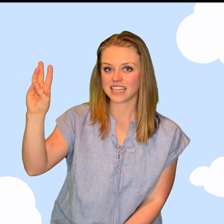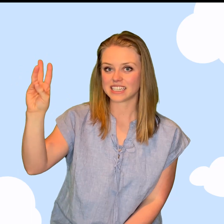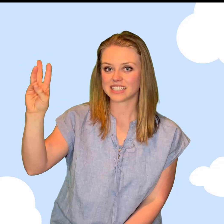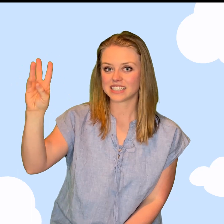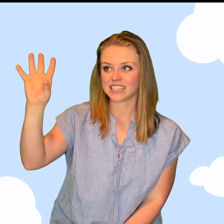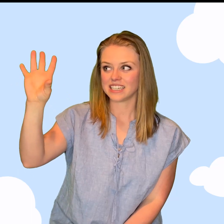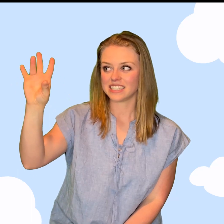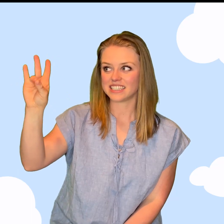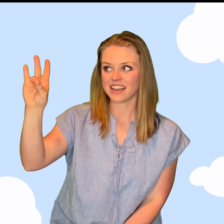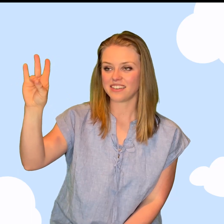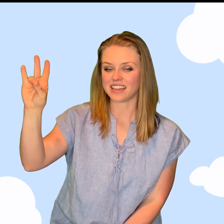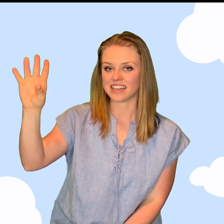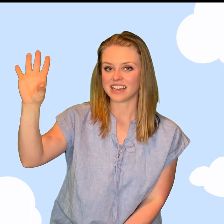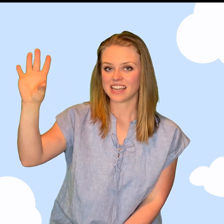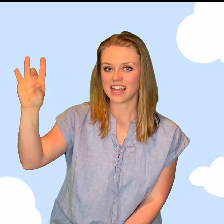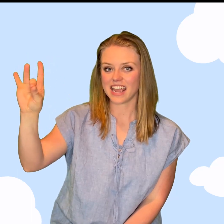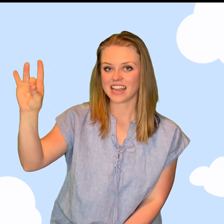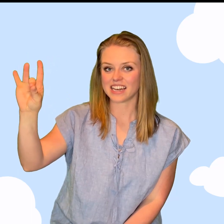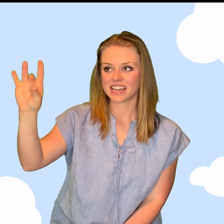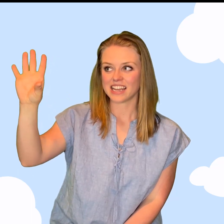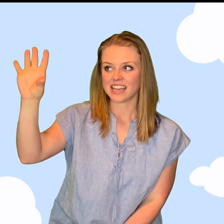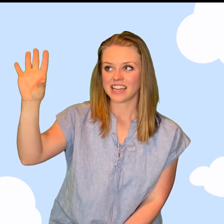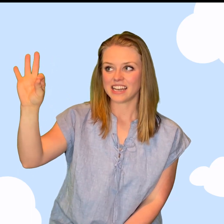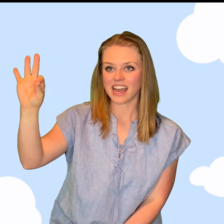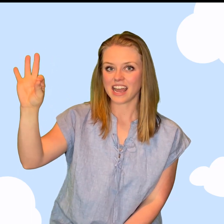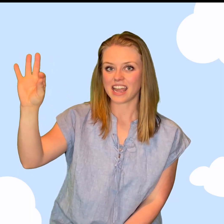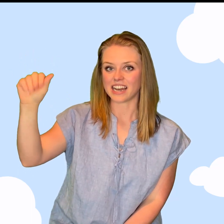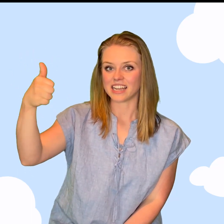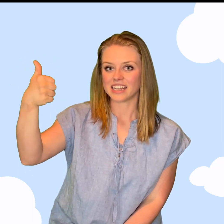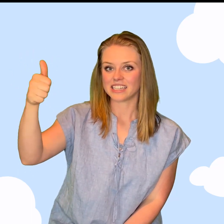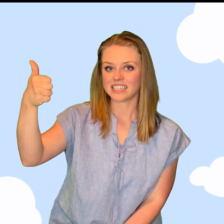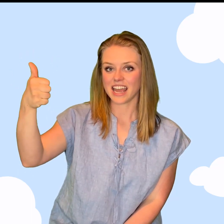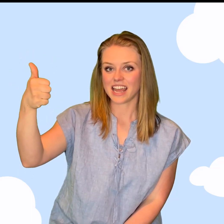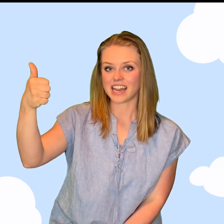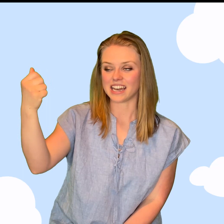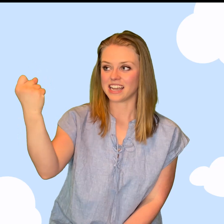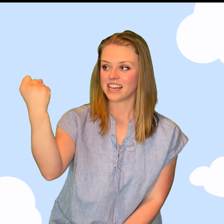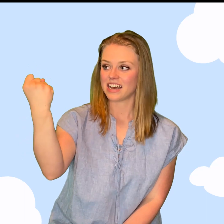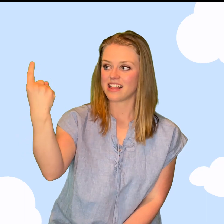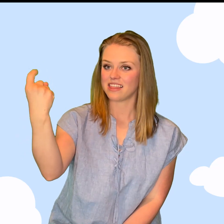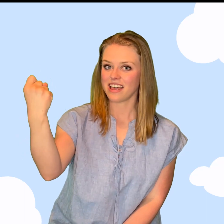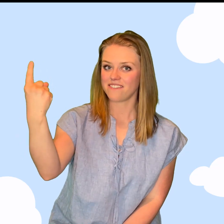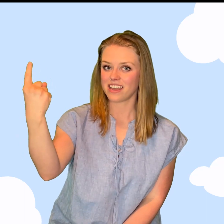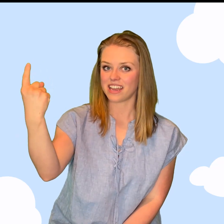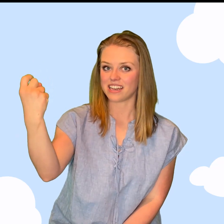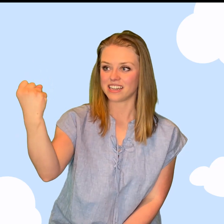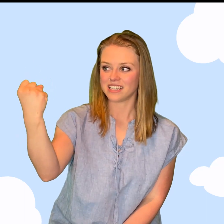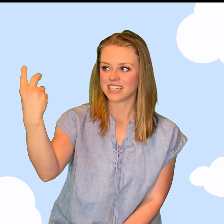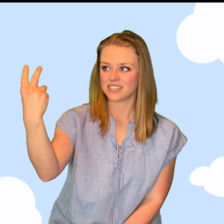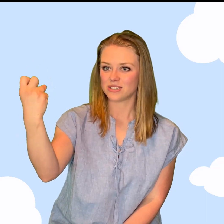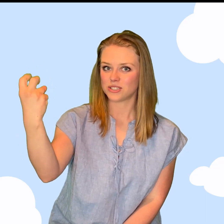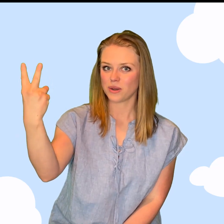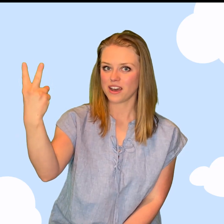6, 7, 8, 9, 10, 11,